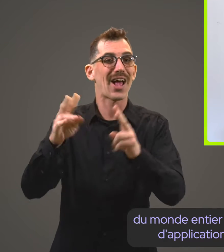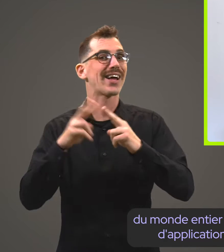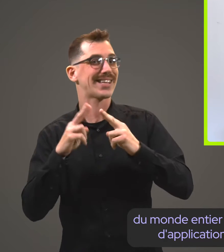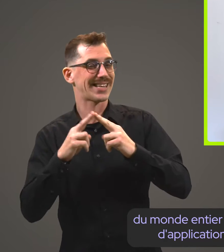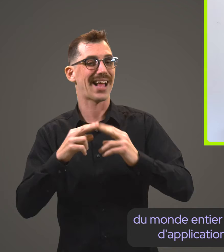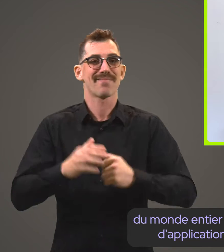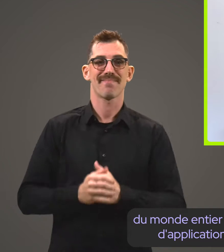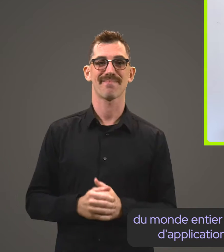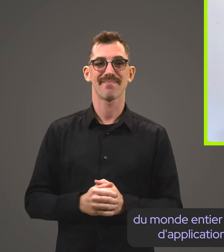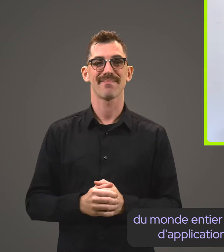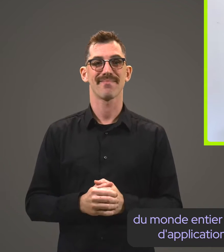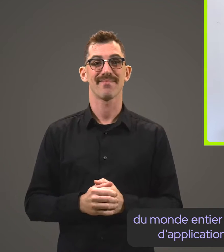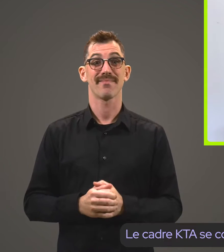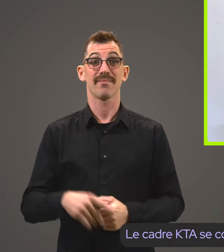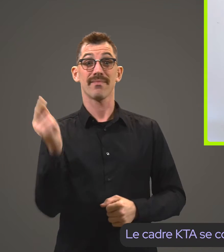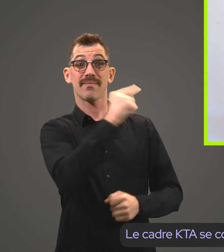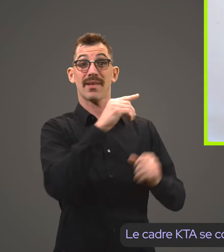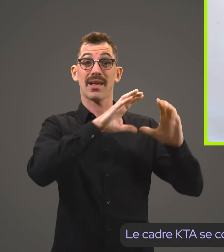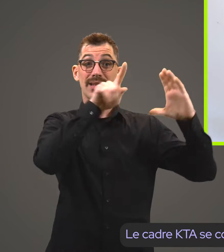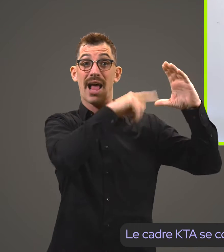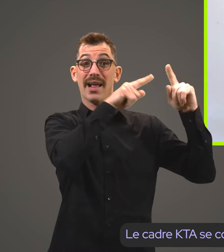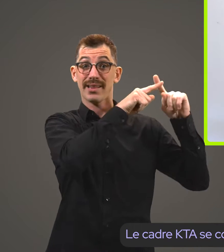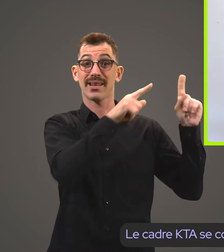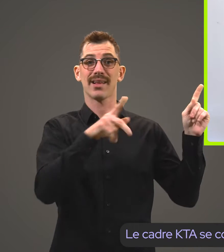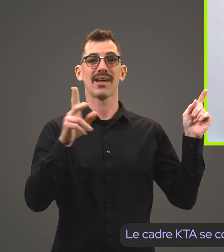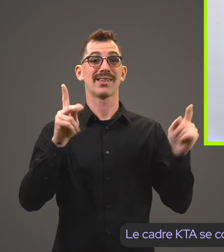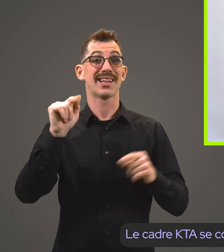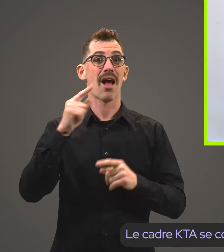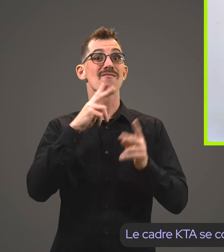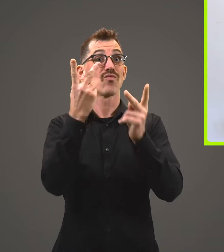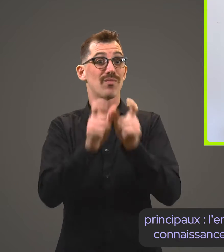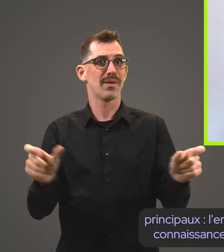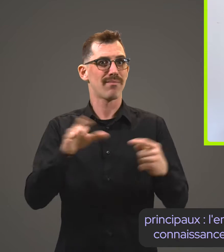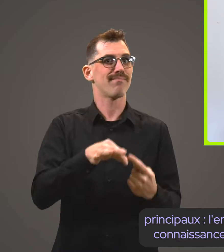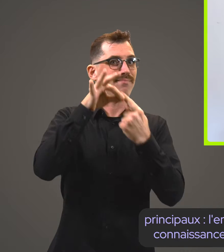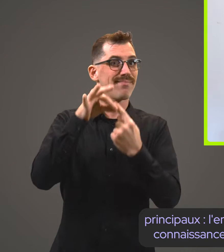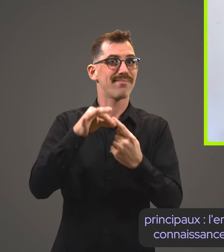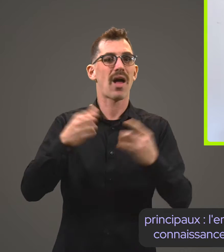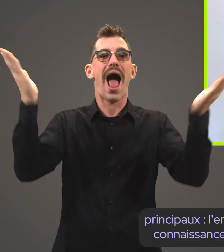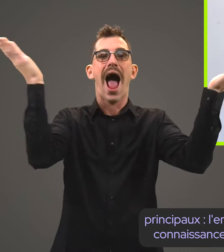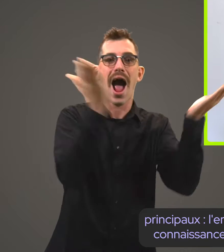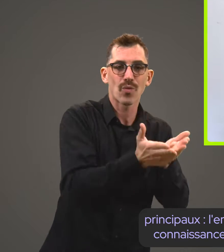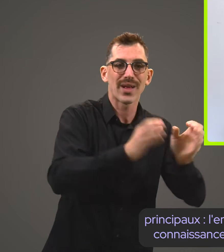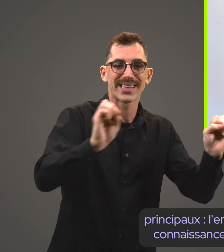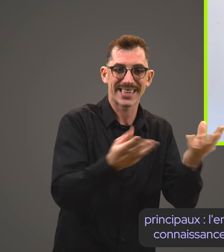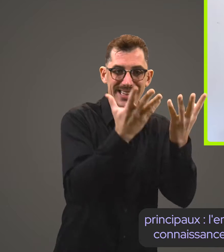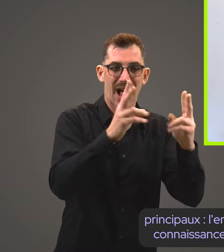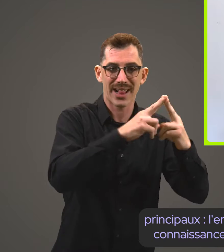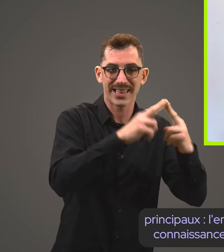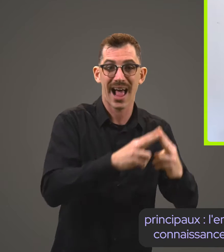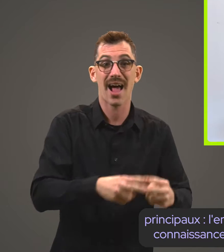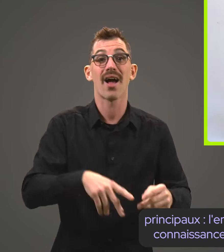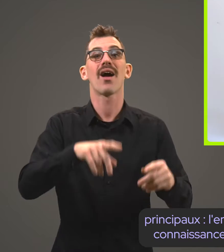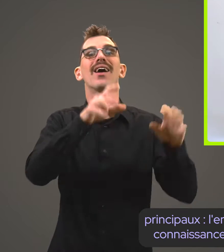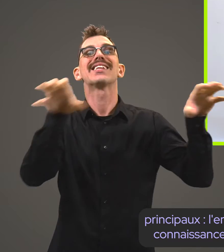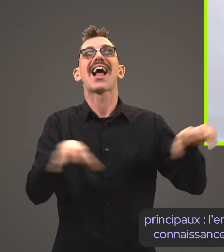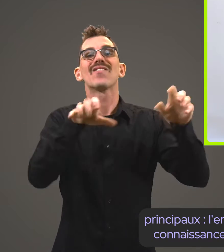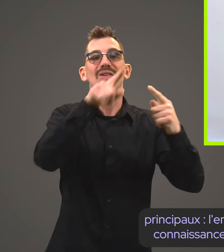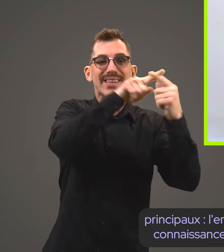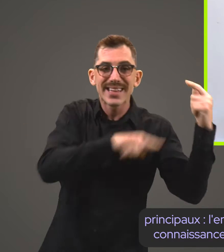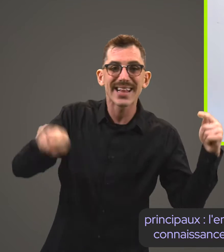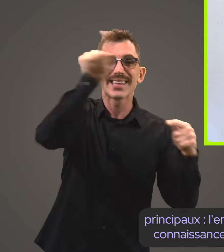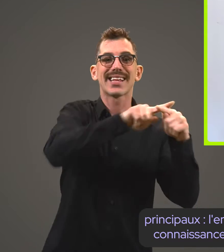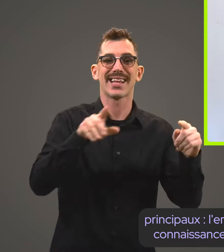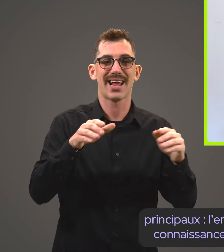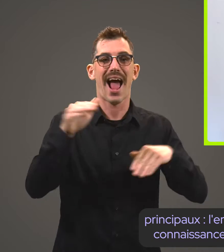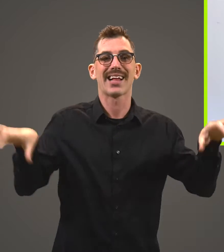knowledge translation. The KTA framework consists of two main components: the knowledge creation funnel and the action